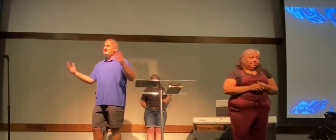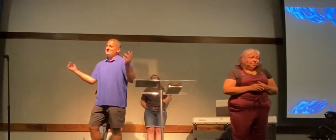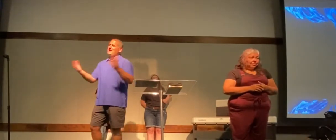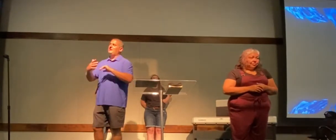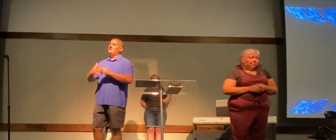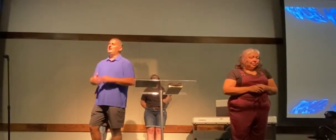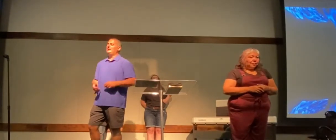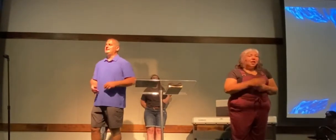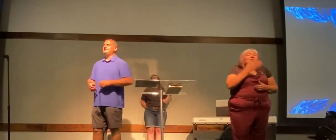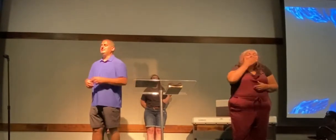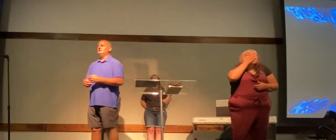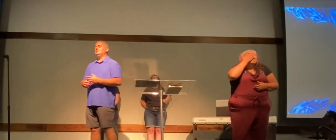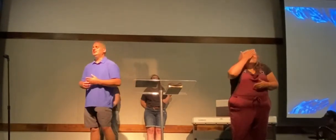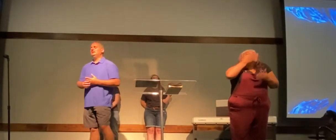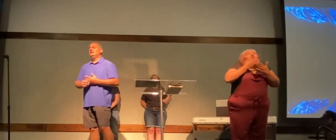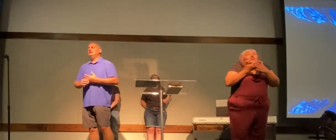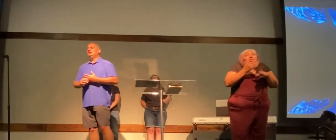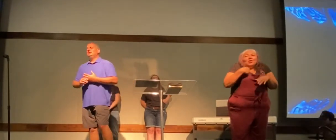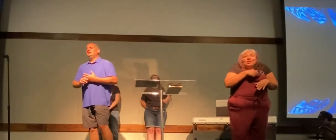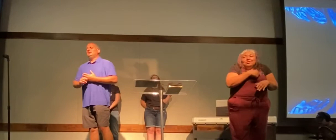And you smell good on us too.